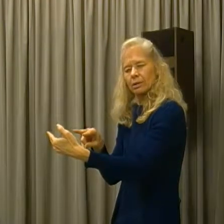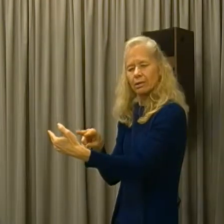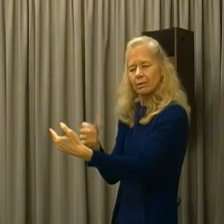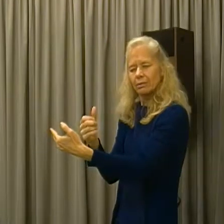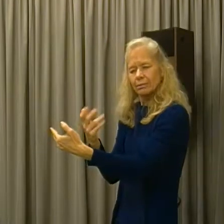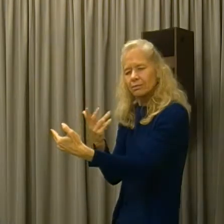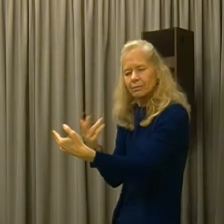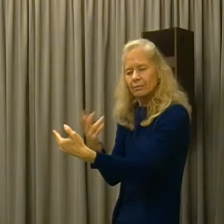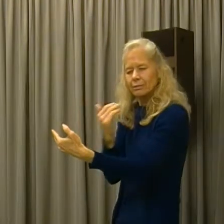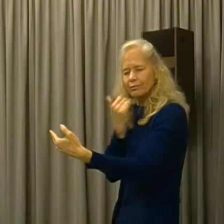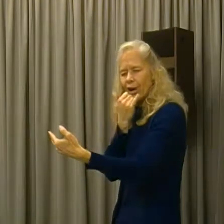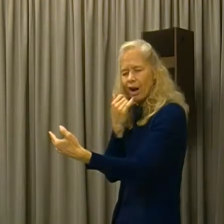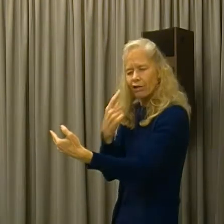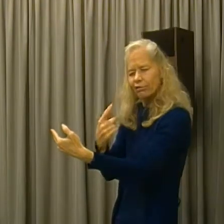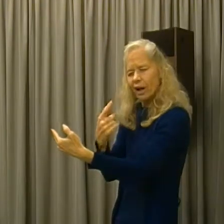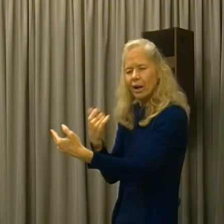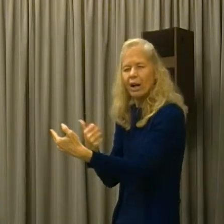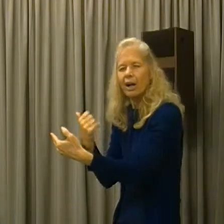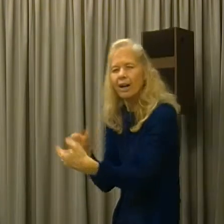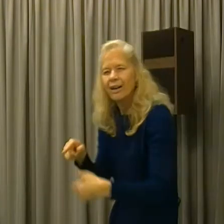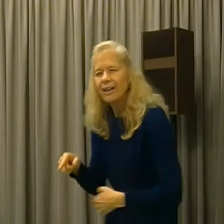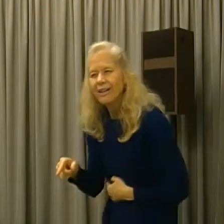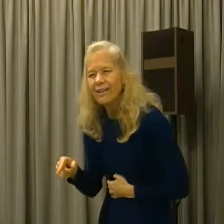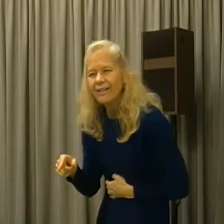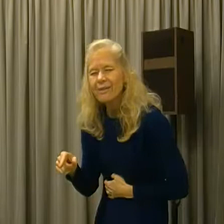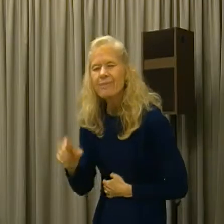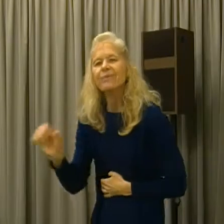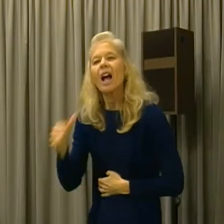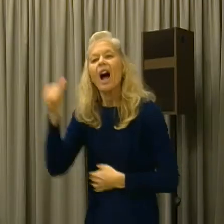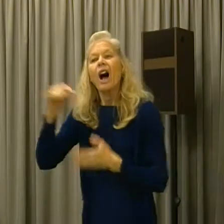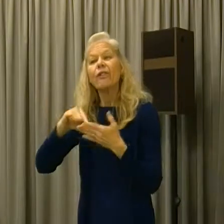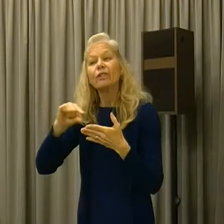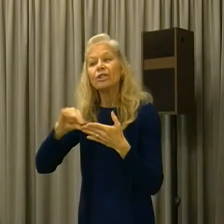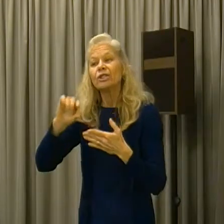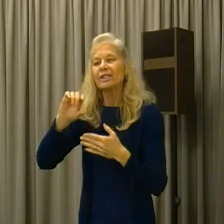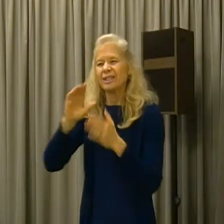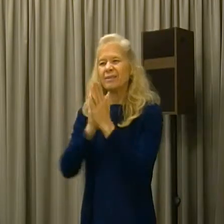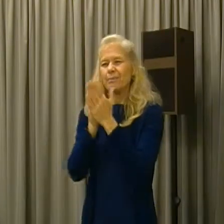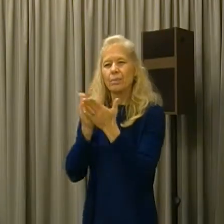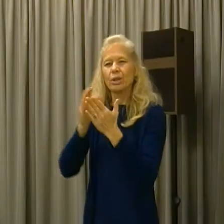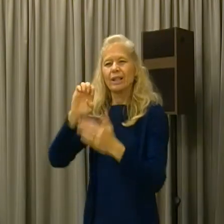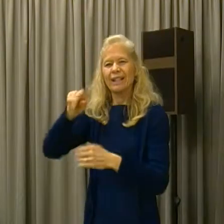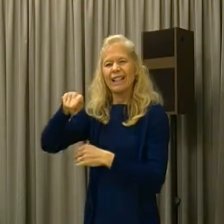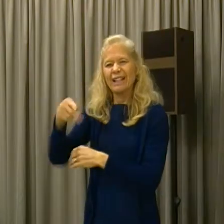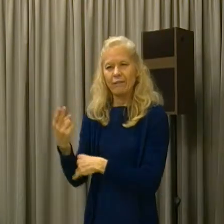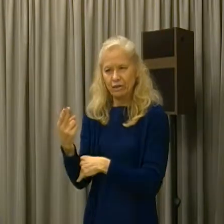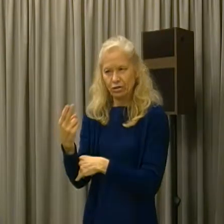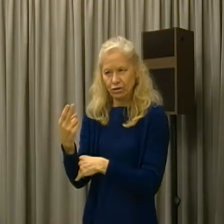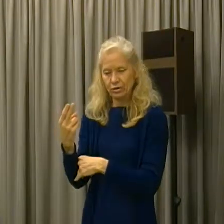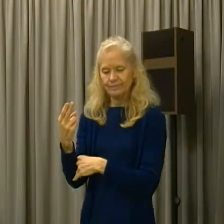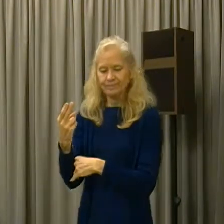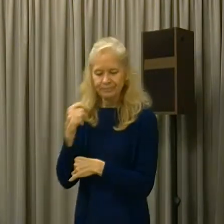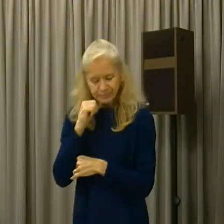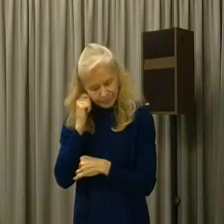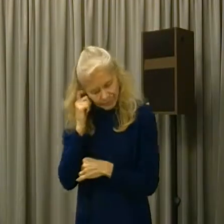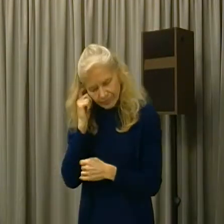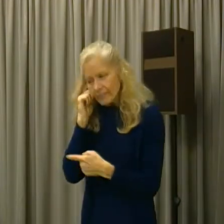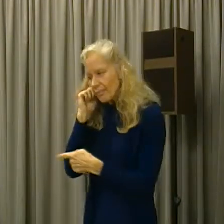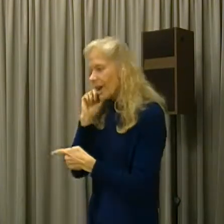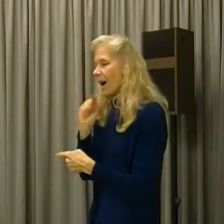Ephesians 4:29, let no corrupt communication proceed out of your mouth, but that which is